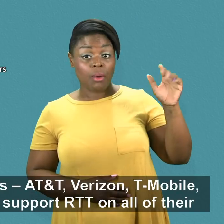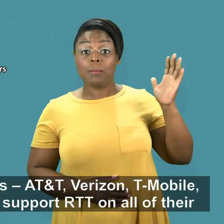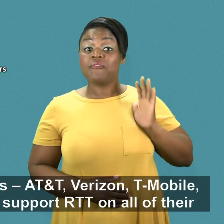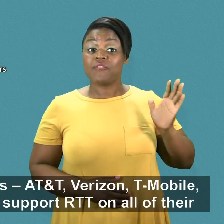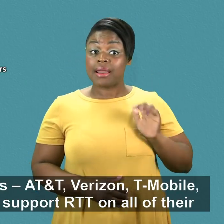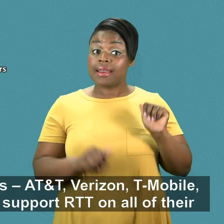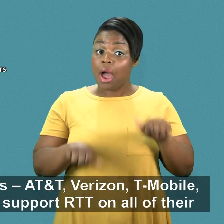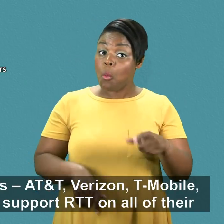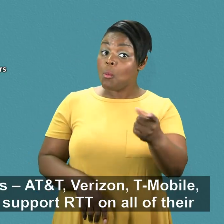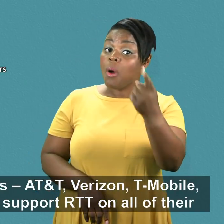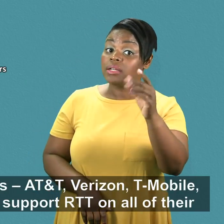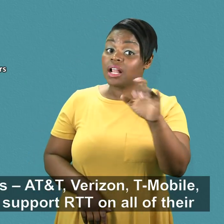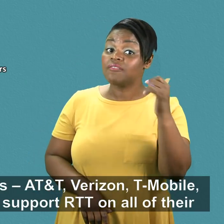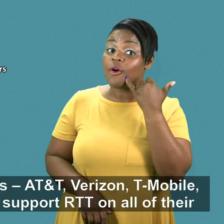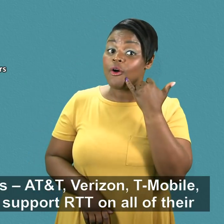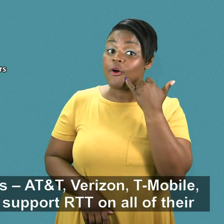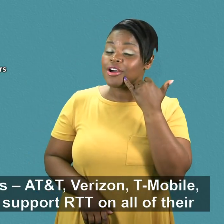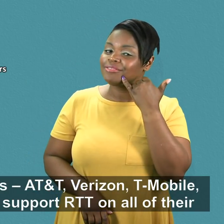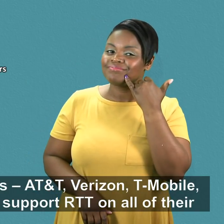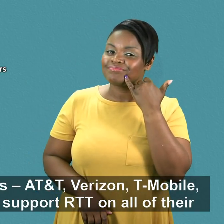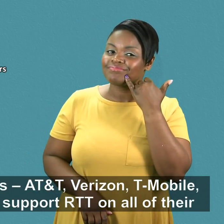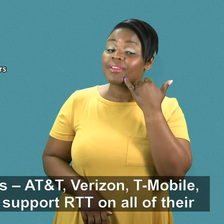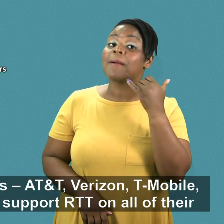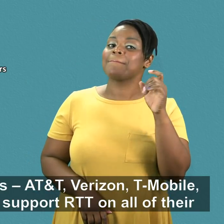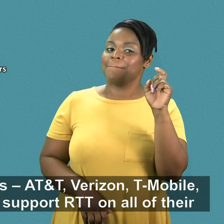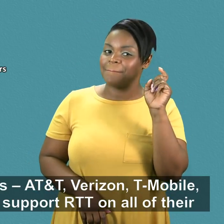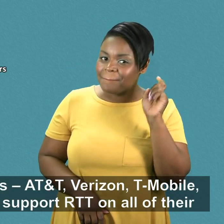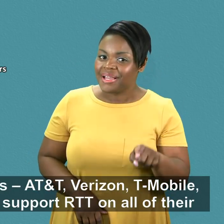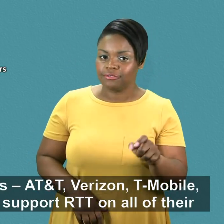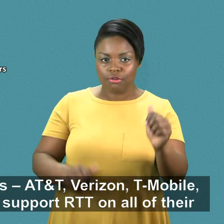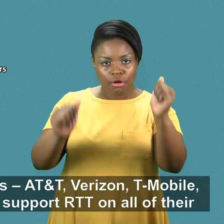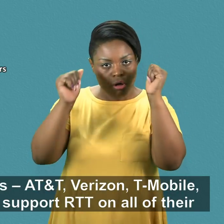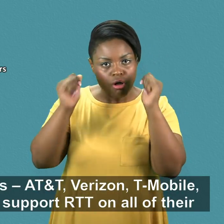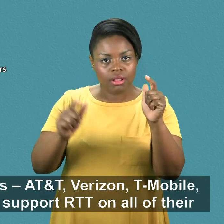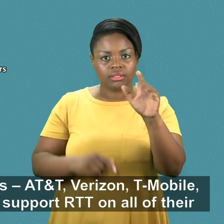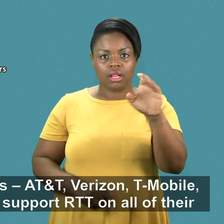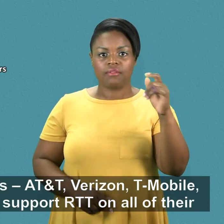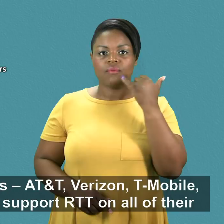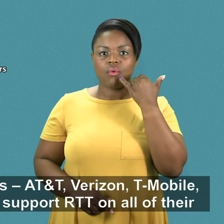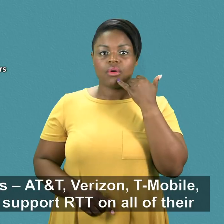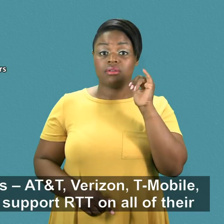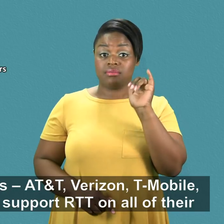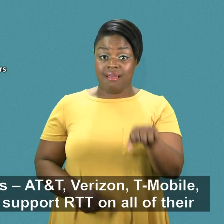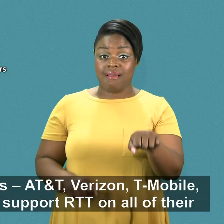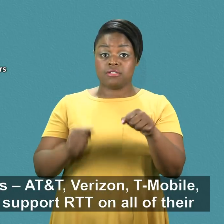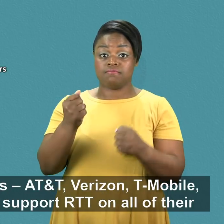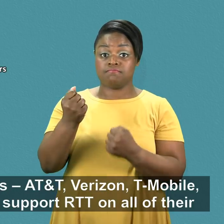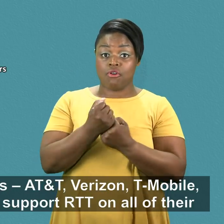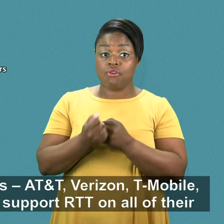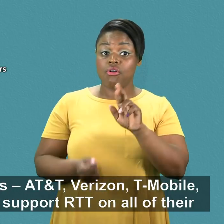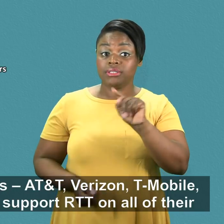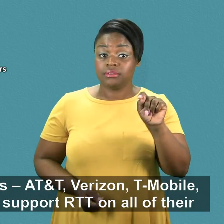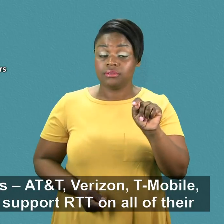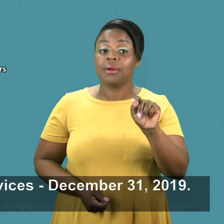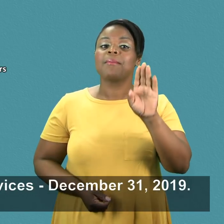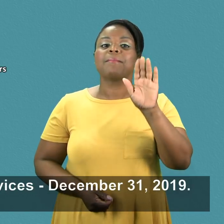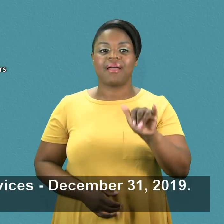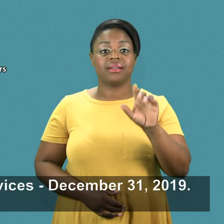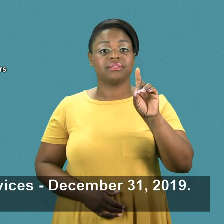Nationwide carriers AT&T, Verizon, T-Mobile, and Sprint must support RTT on all of their new wireless devices